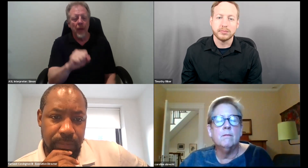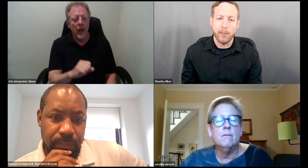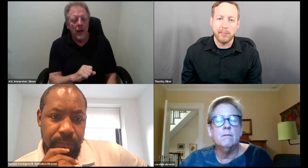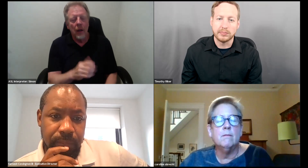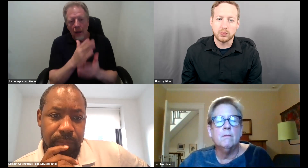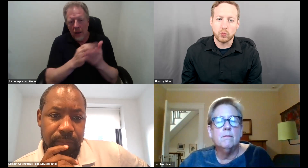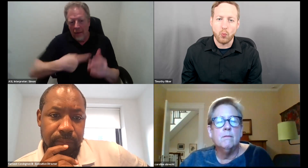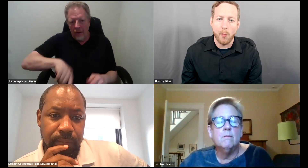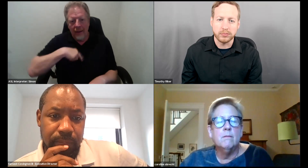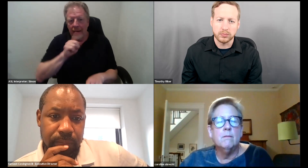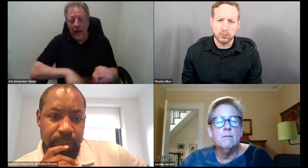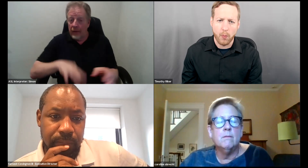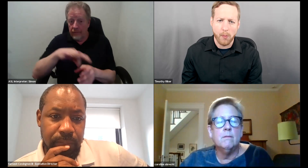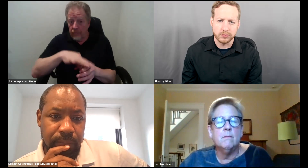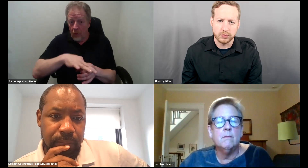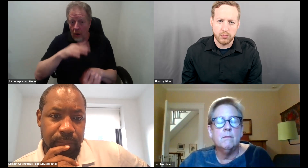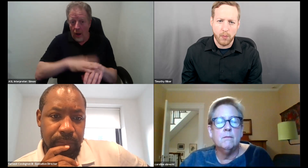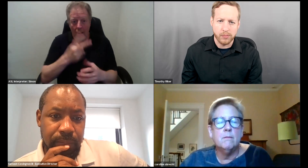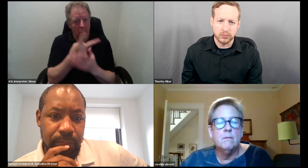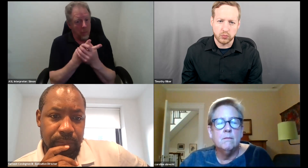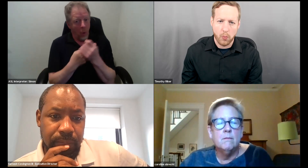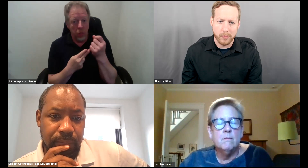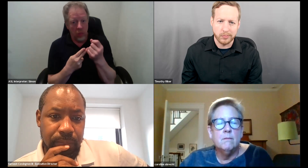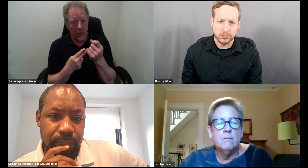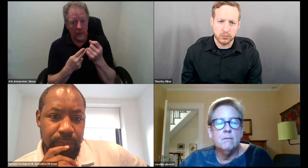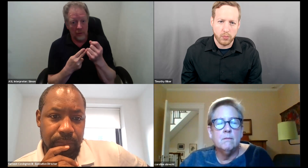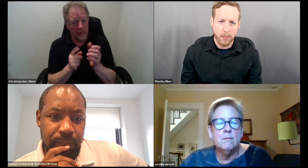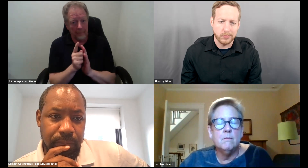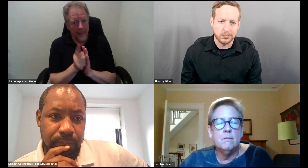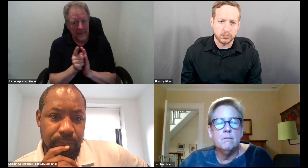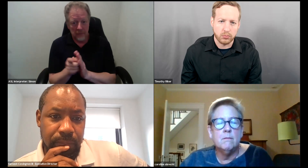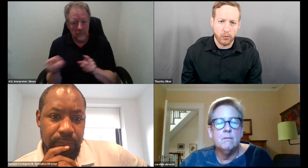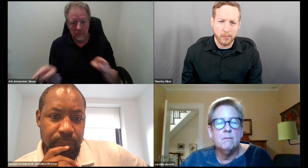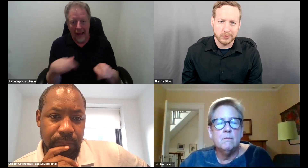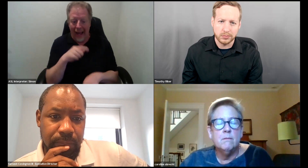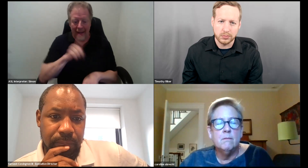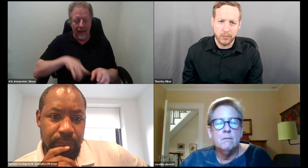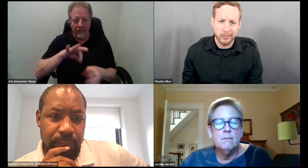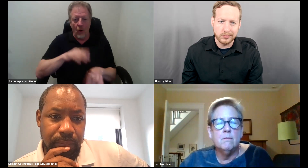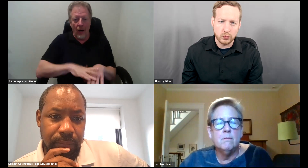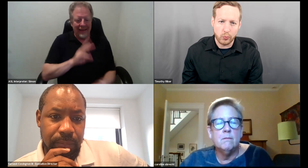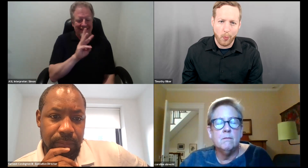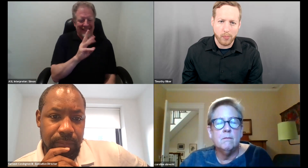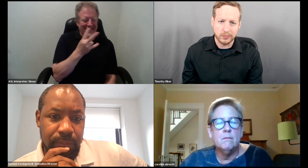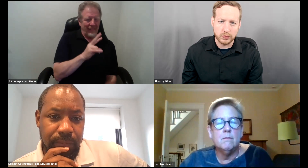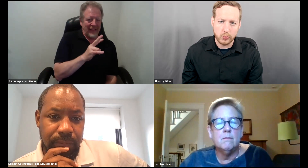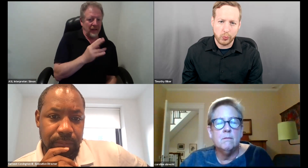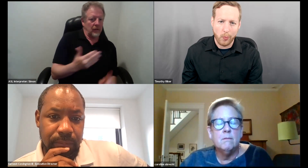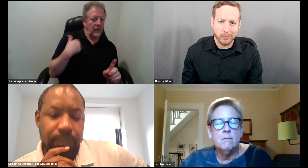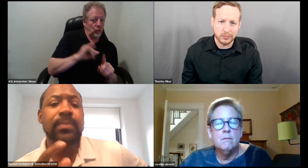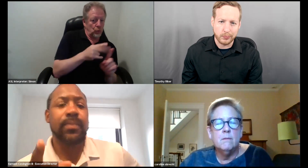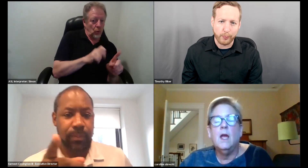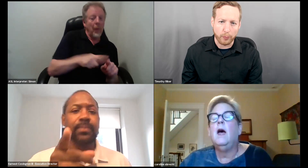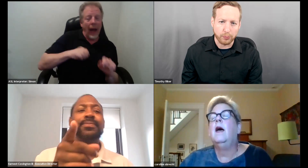Some of us can't vote on both minutes. I cannot vote on 6/17, but I can vote on the